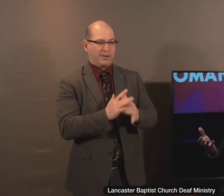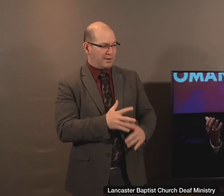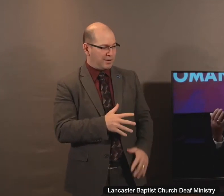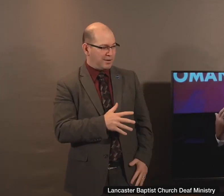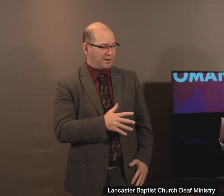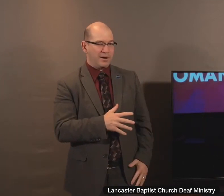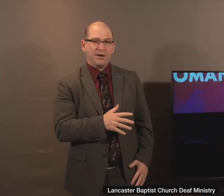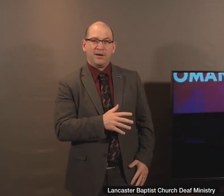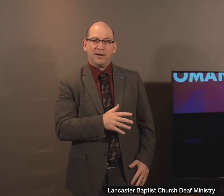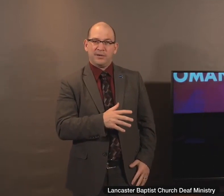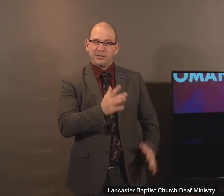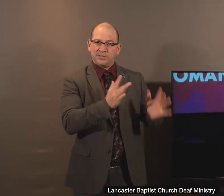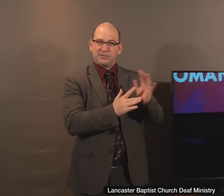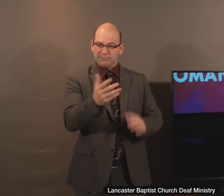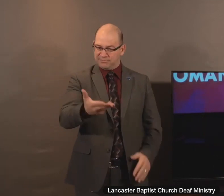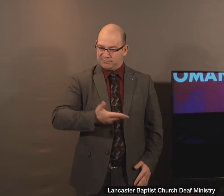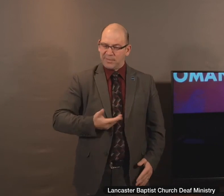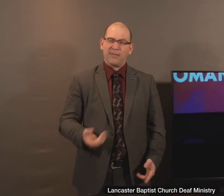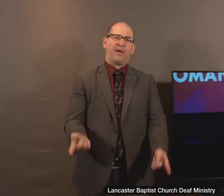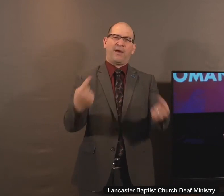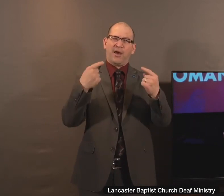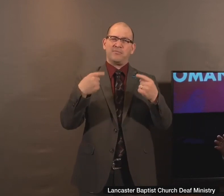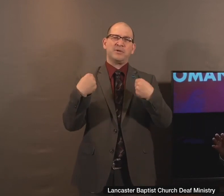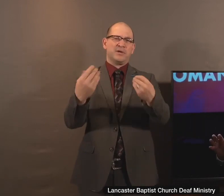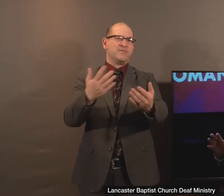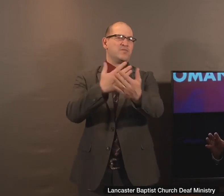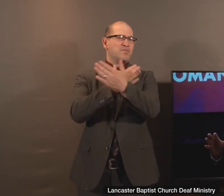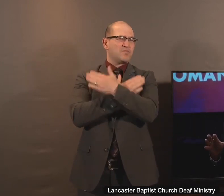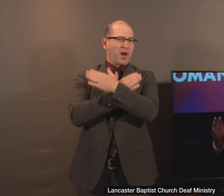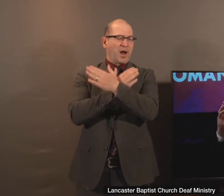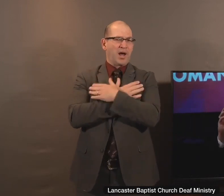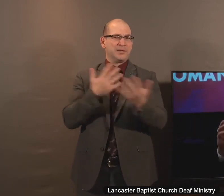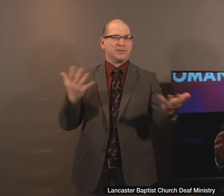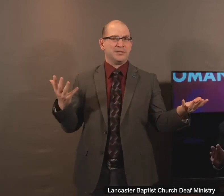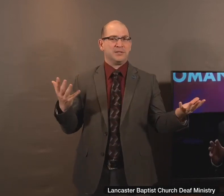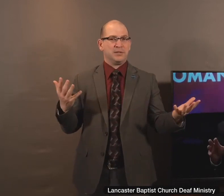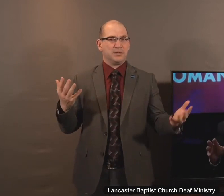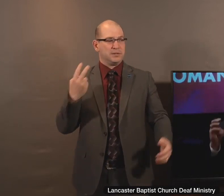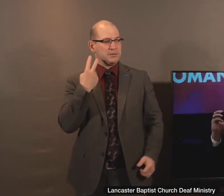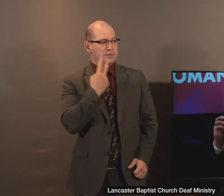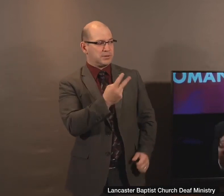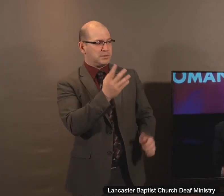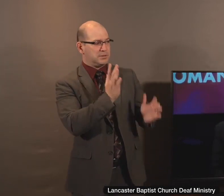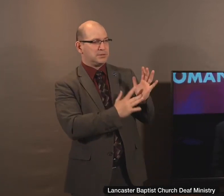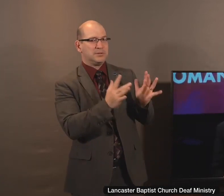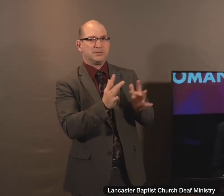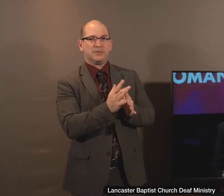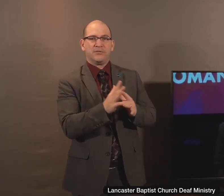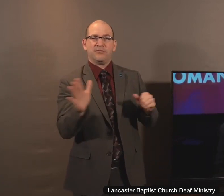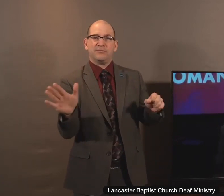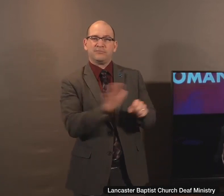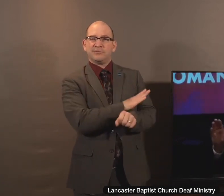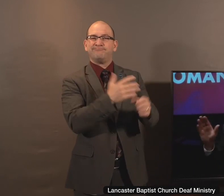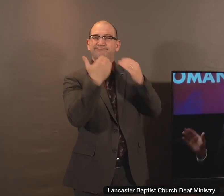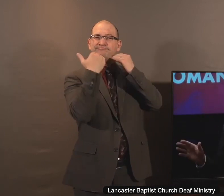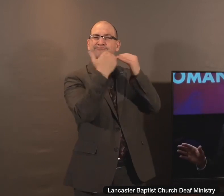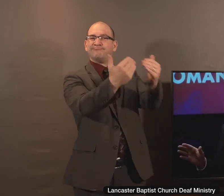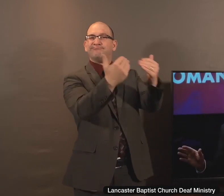come unto me all ye that labor and are heavy laden. I'll give you rest. When she saw Jesus, she was so grateful. She didn't say a word.